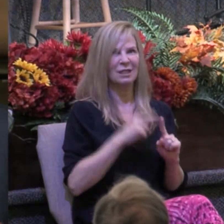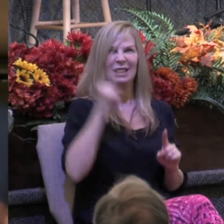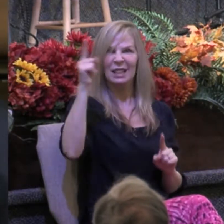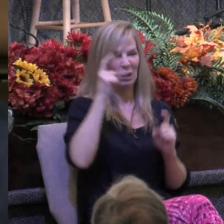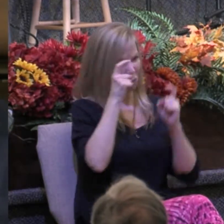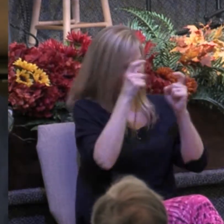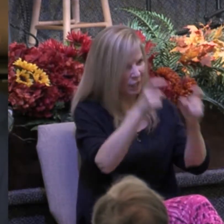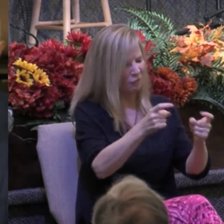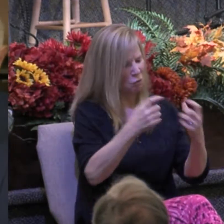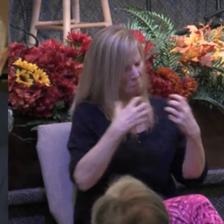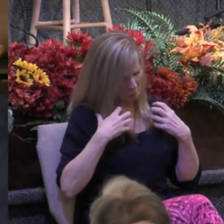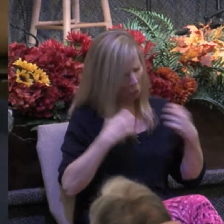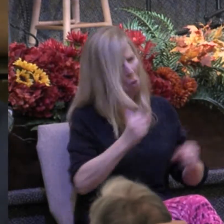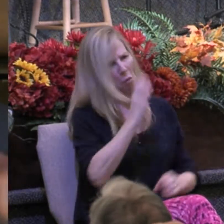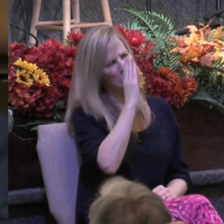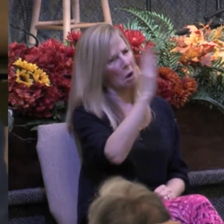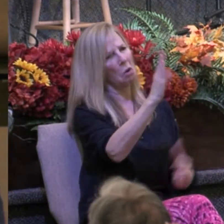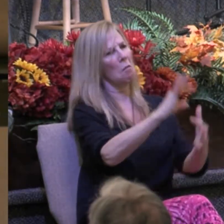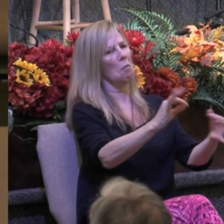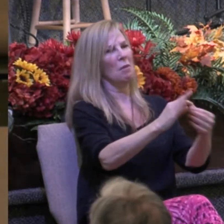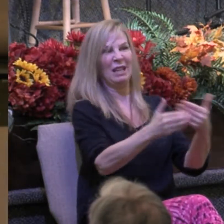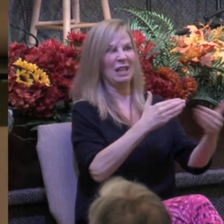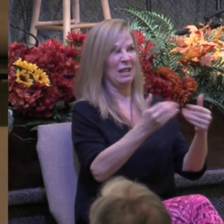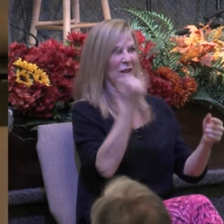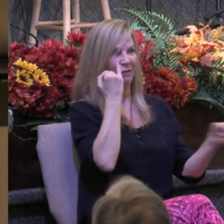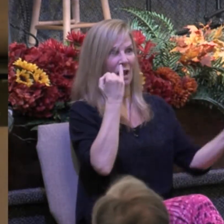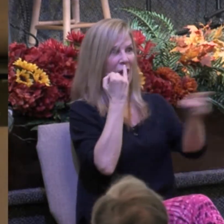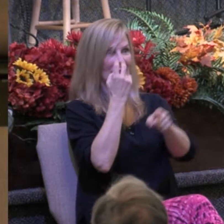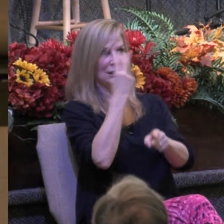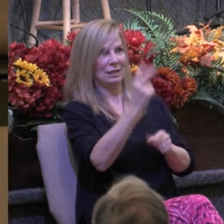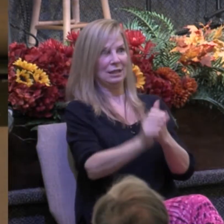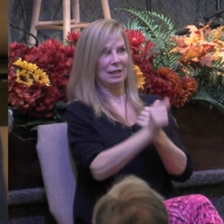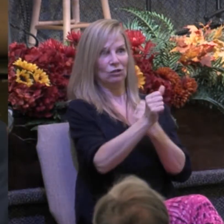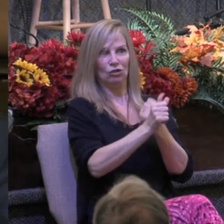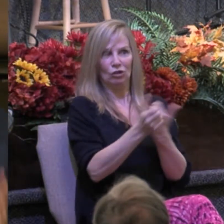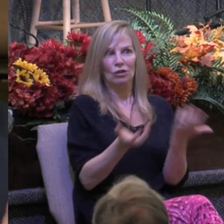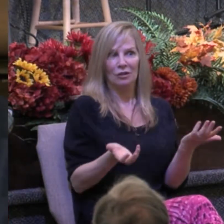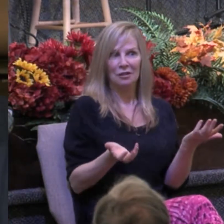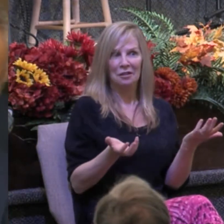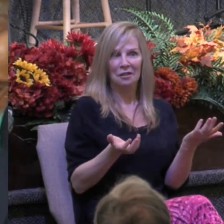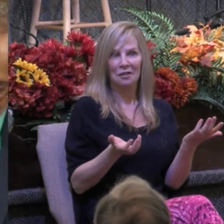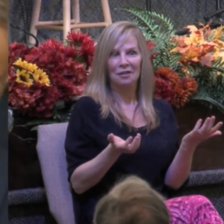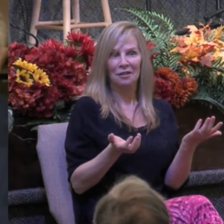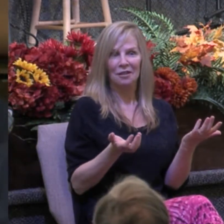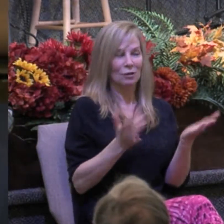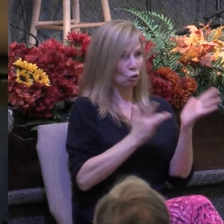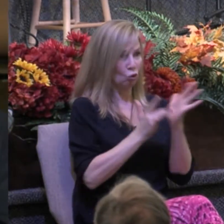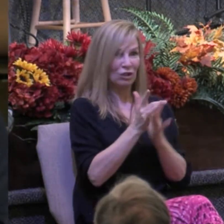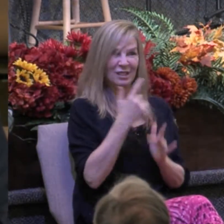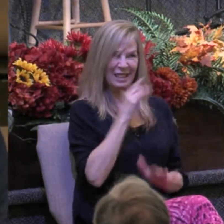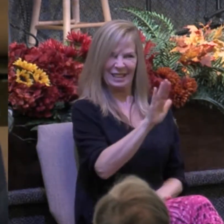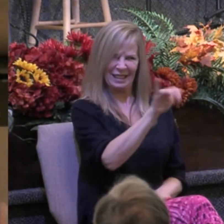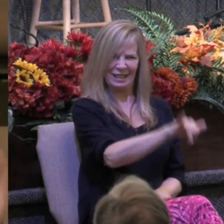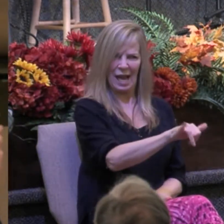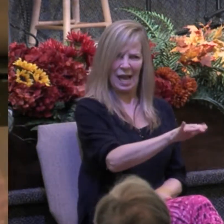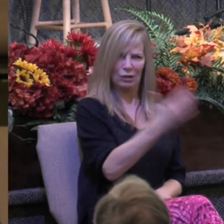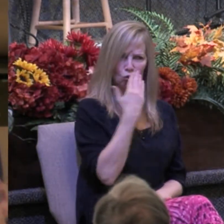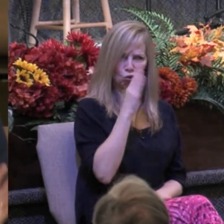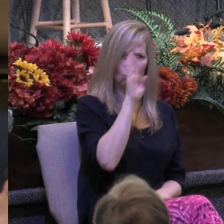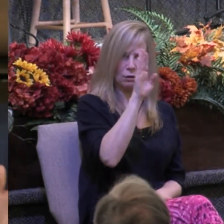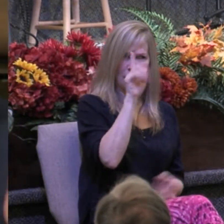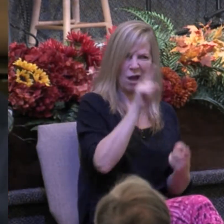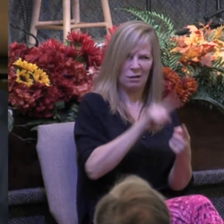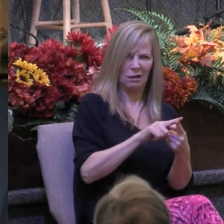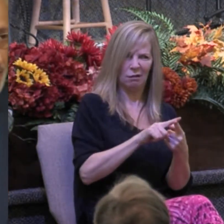in declaring the gospel, even in the face of danger. Now, in telling the apostles then to wait in Jerusalem until the coming of the